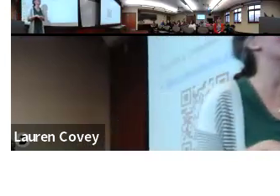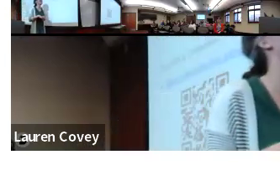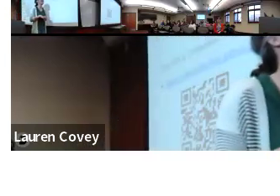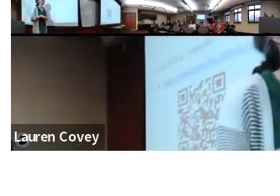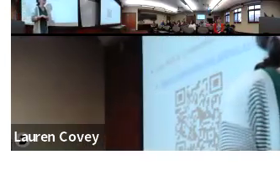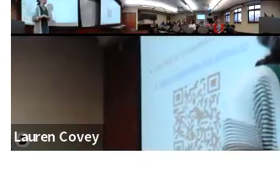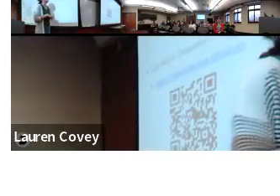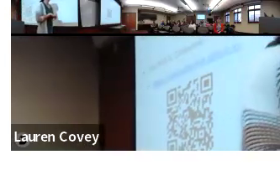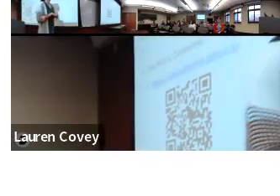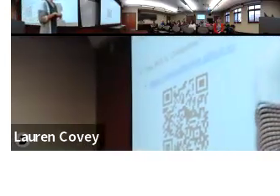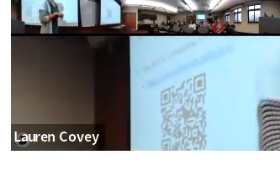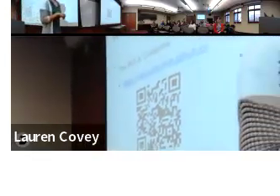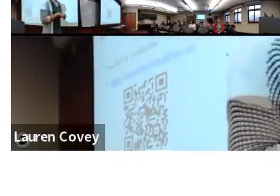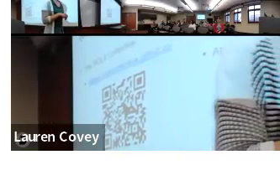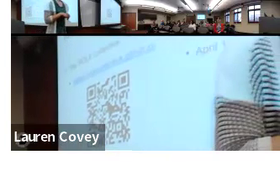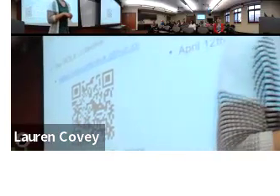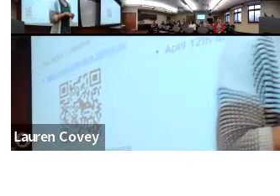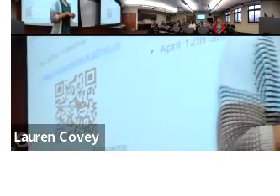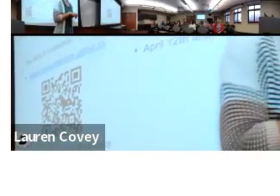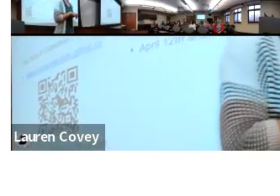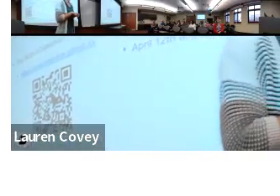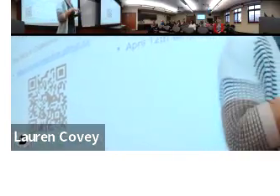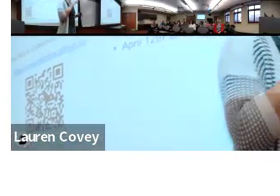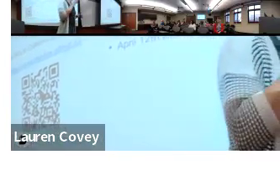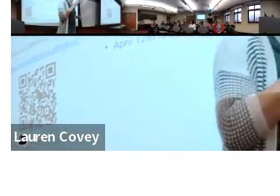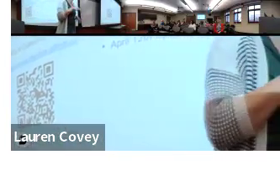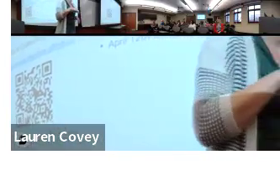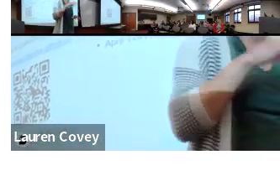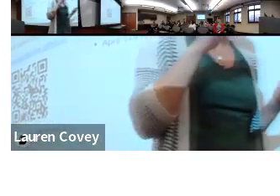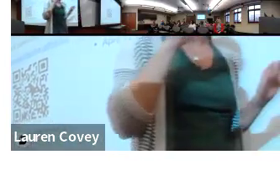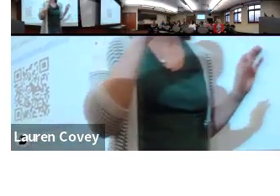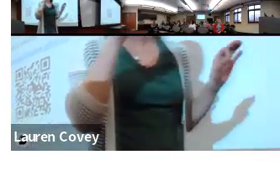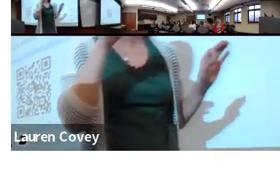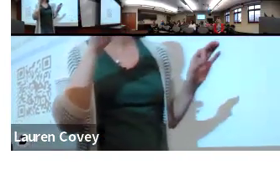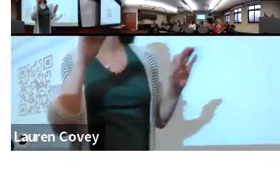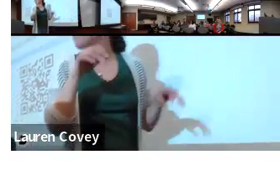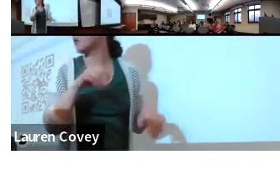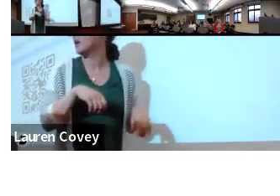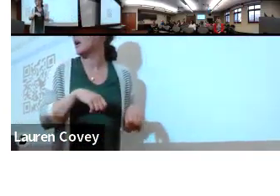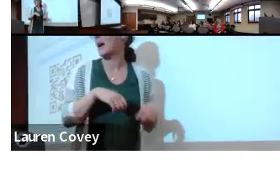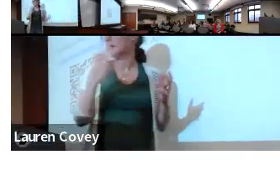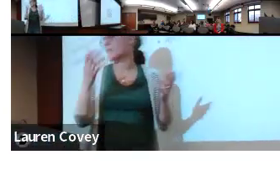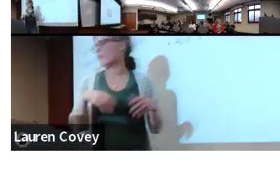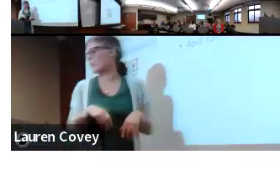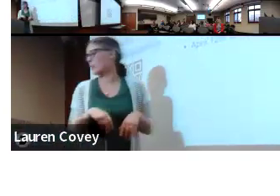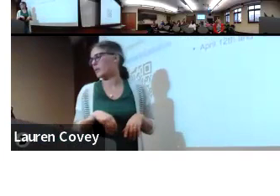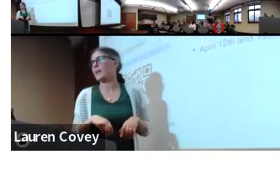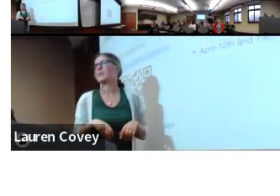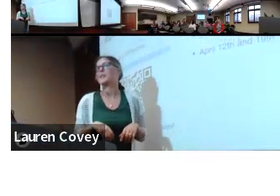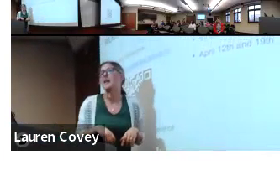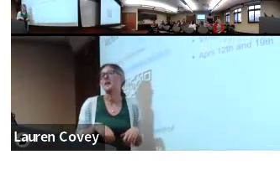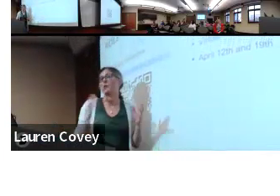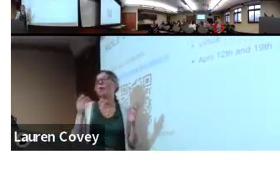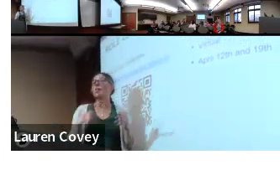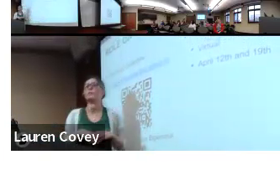the Role Collective. And in fact, we're having our first symposium, which is going to be virtual. It's going to happen in April. And it's free to